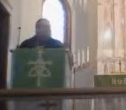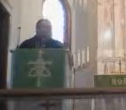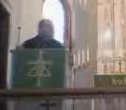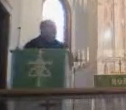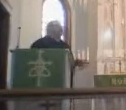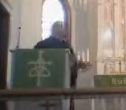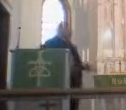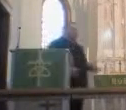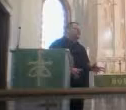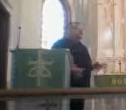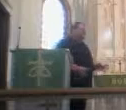to God.